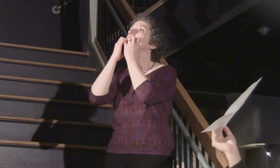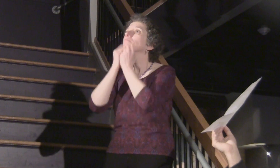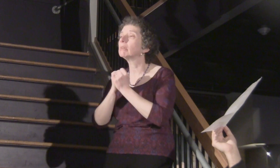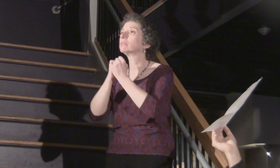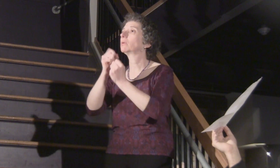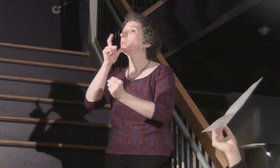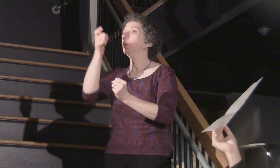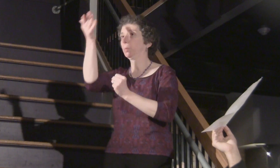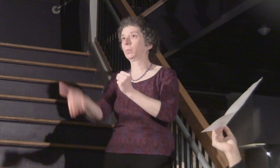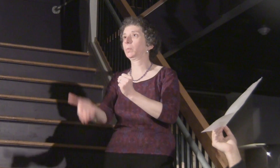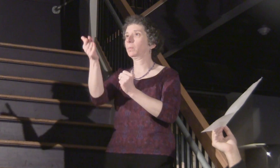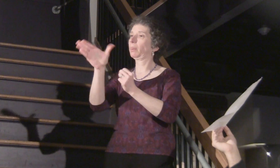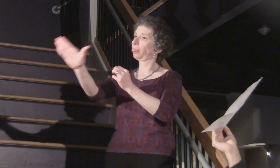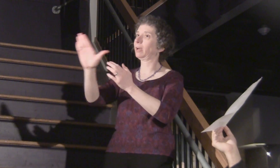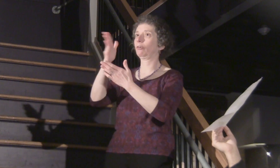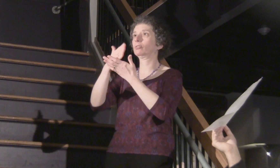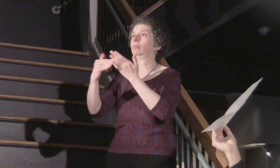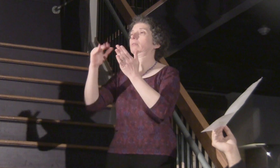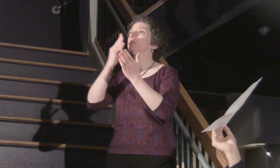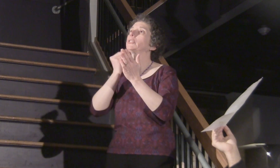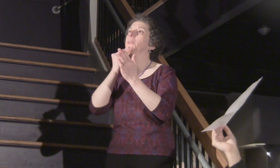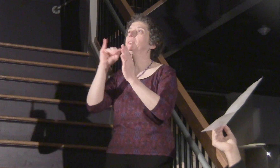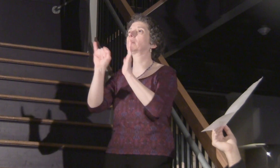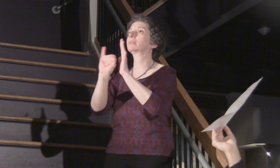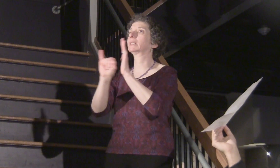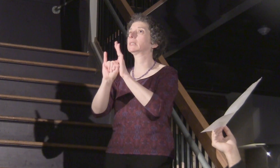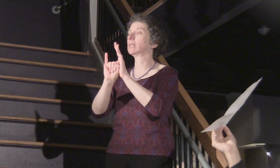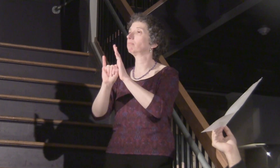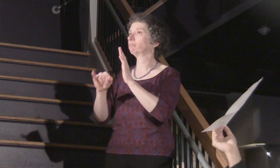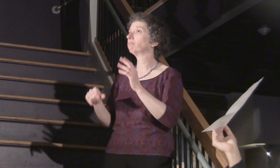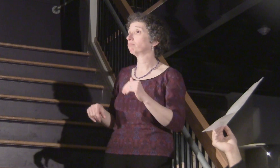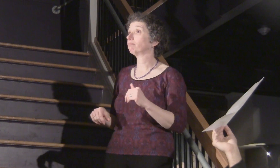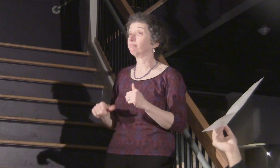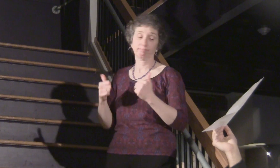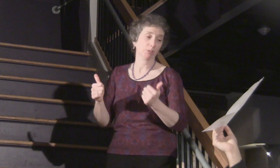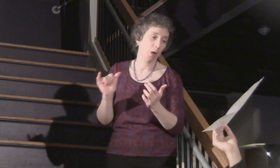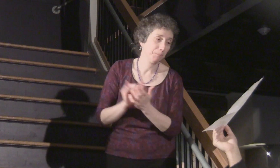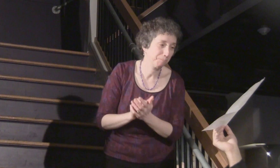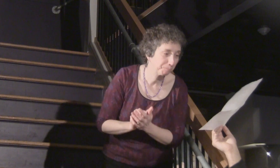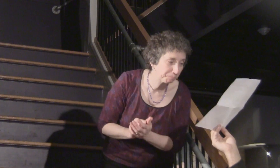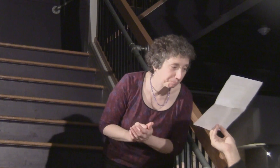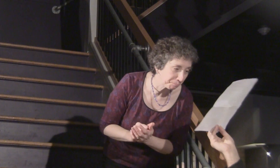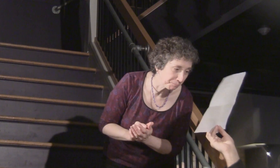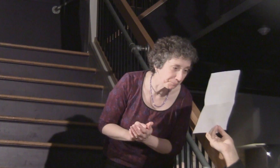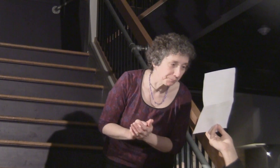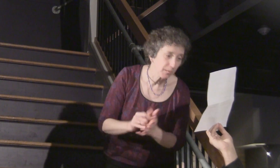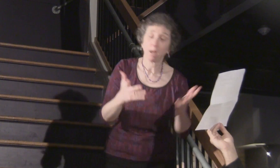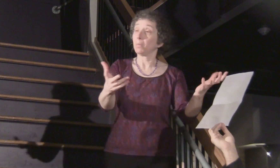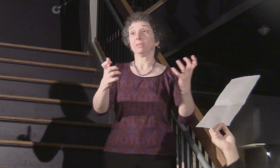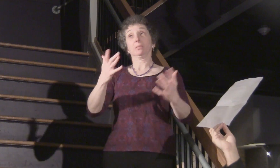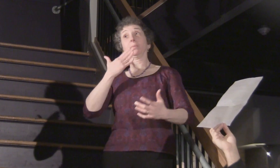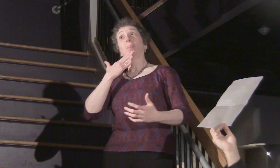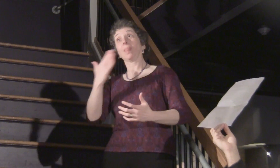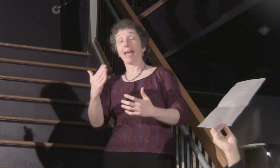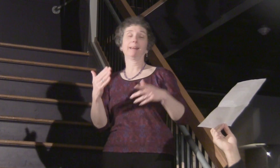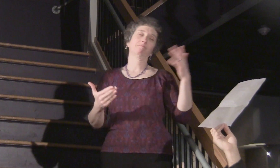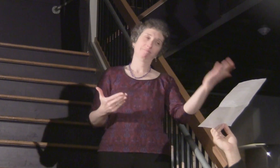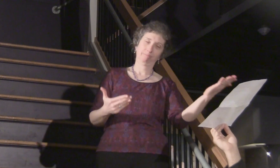them to really cherish and know who they are with their Jewish identity, okay? So really, I want